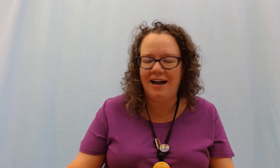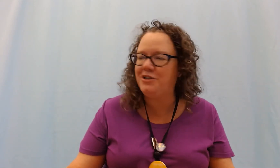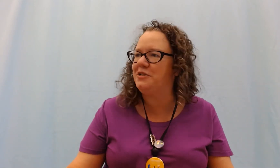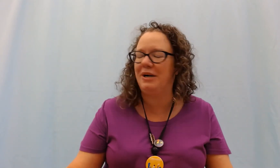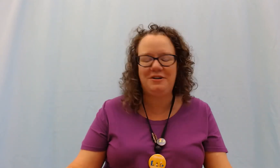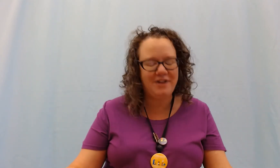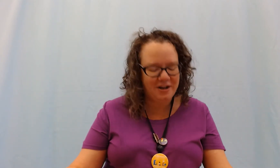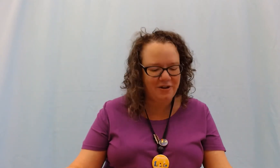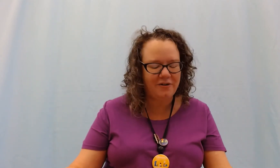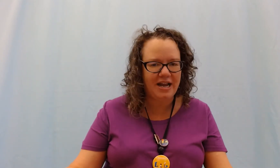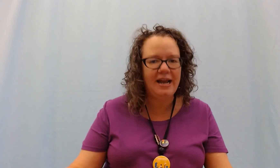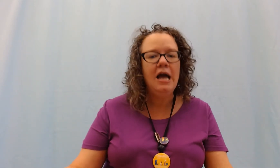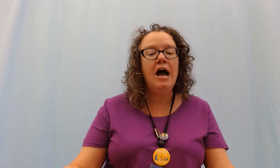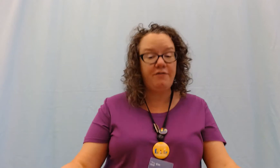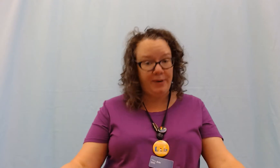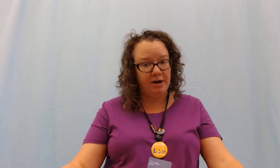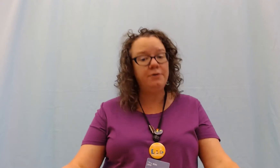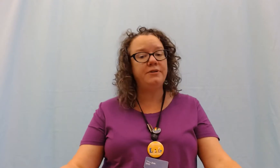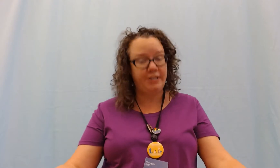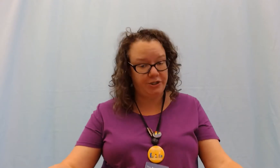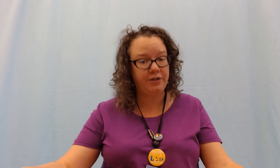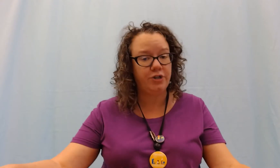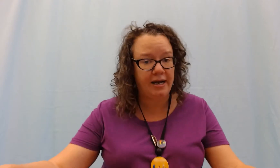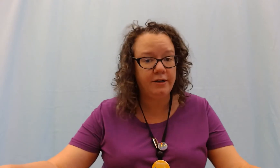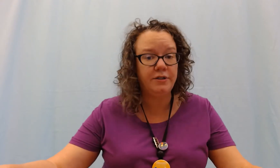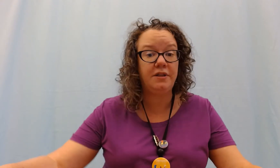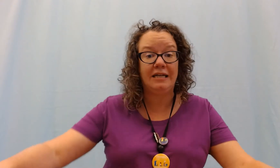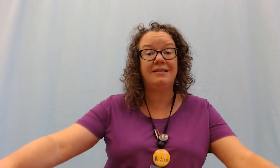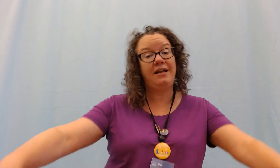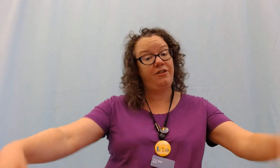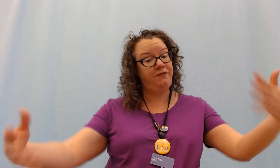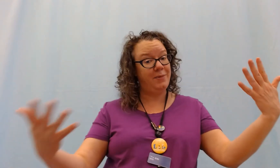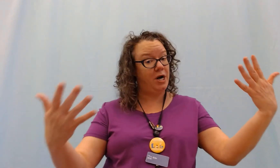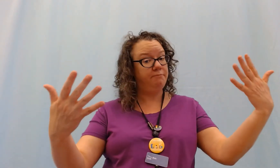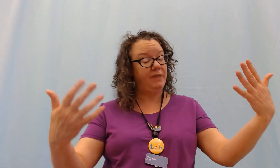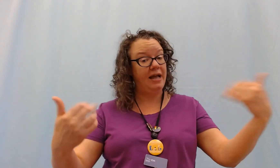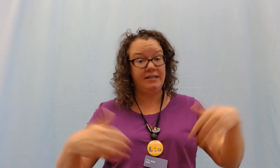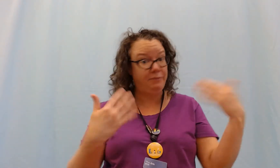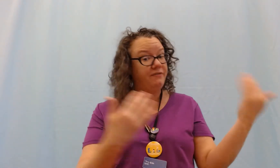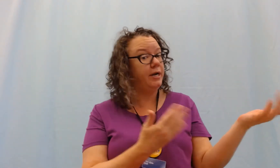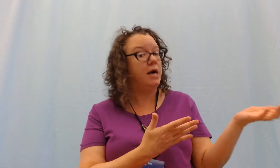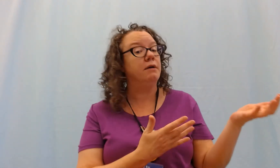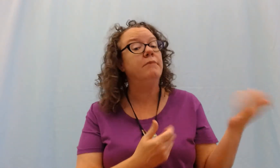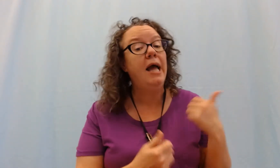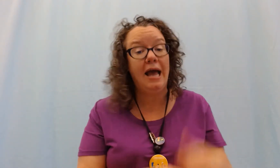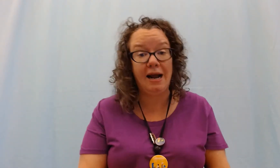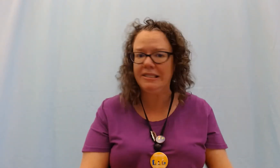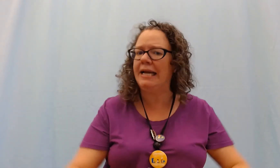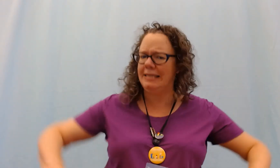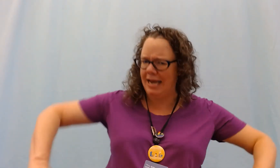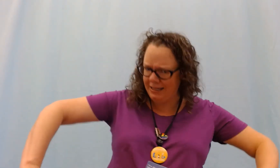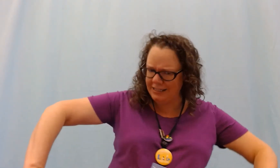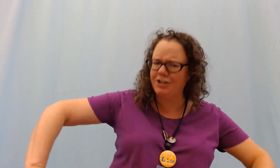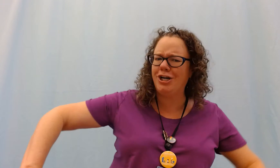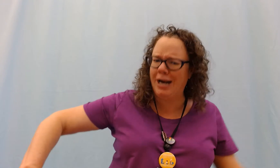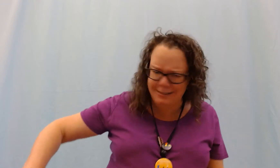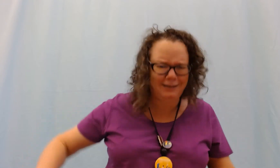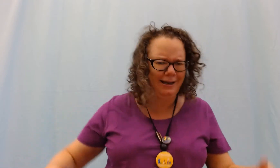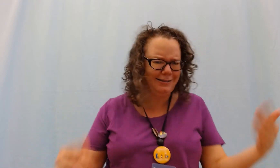I just watched a video the other day of a parent who is teaching their child things like the femur, and they were very young. And I was like, dang, that's such a good idea. Yeah, teach